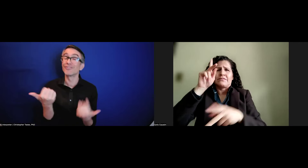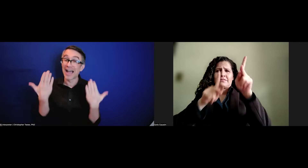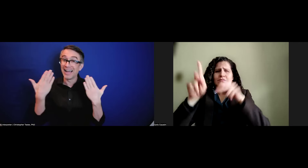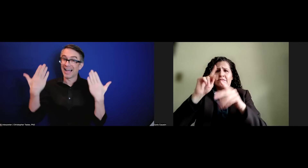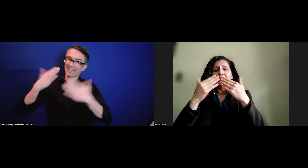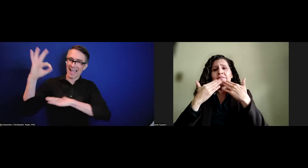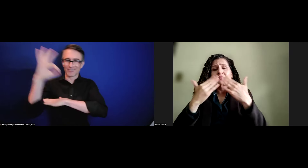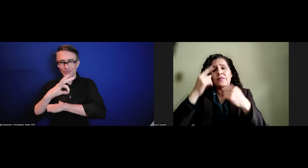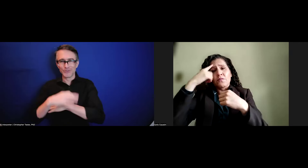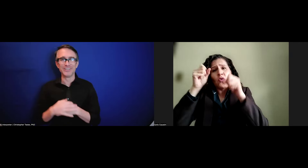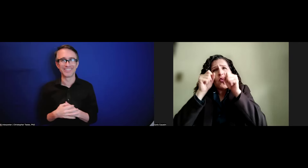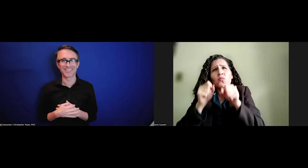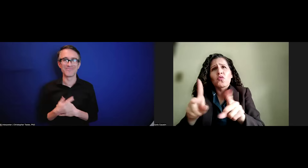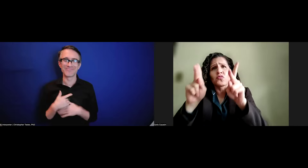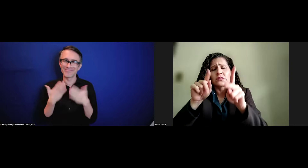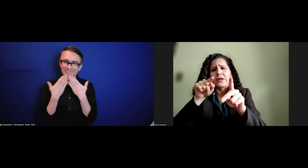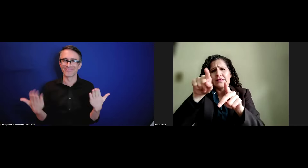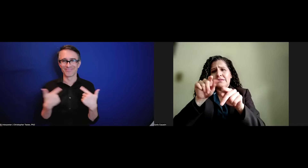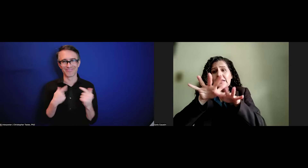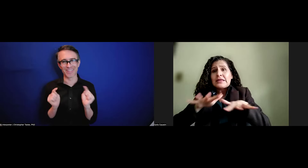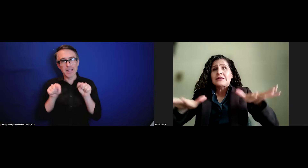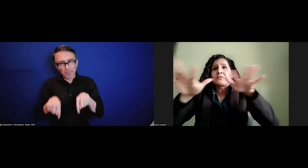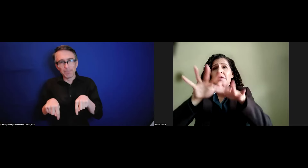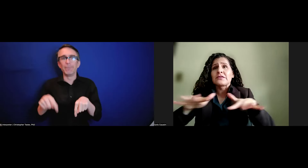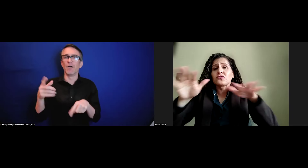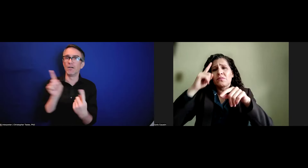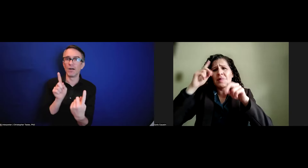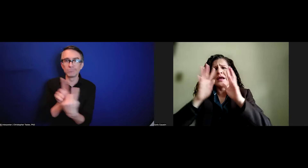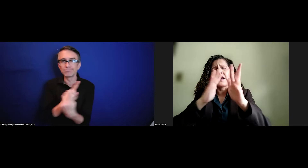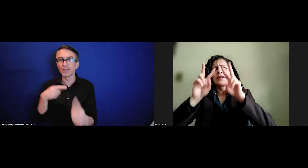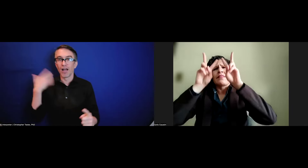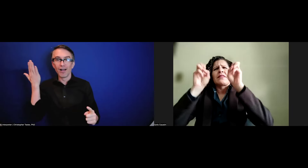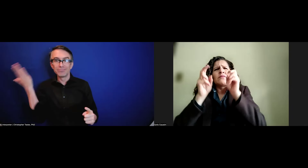this technical problem, we see that this is also a barrier for all of us, and well.